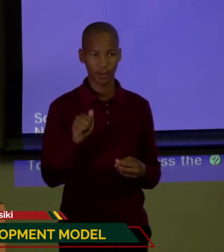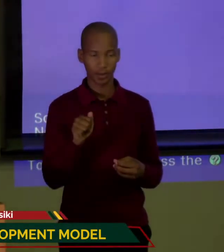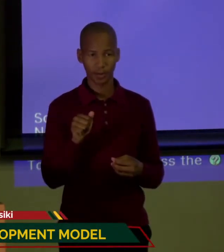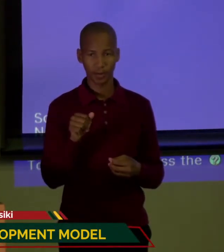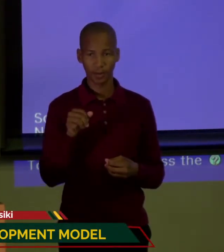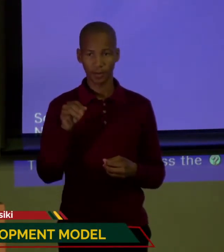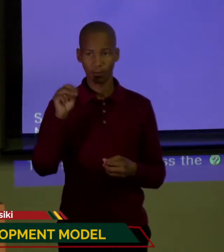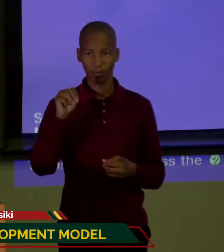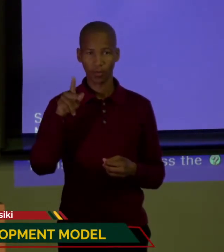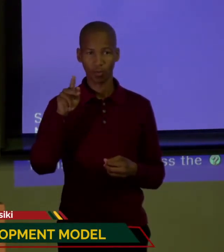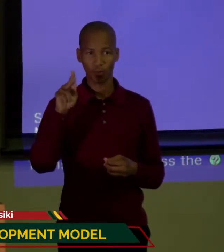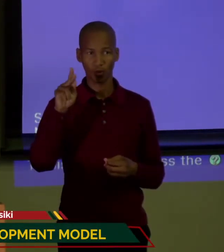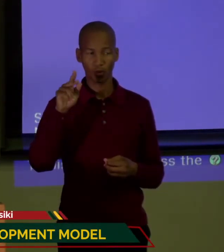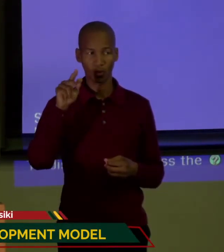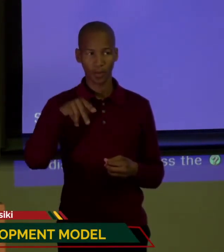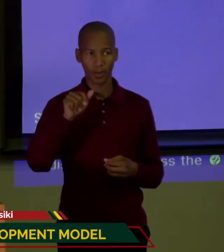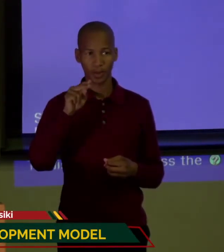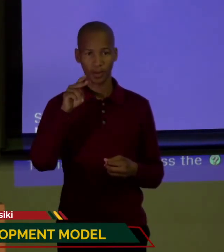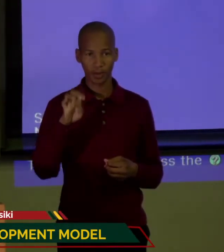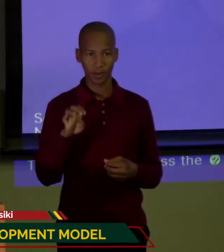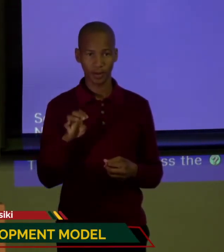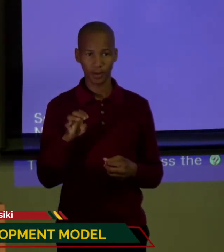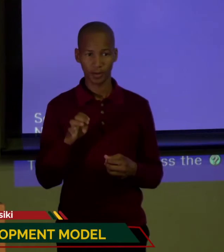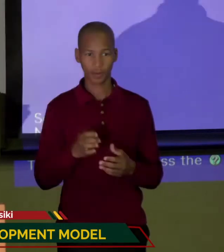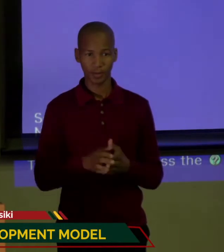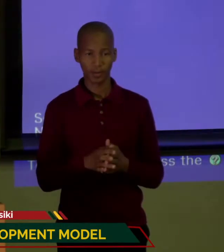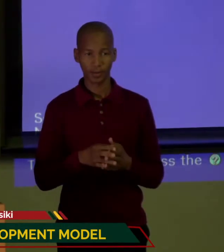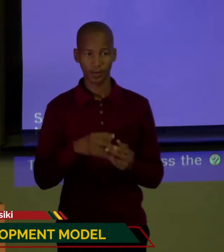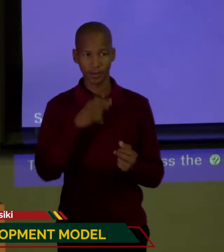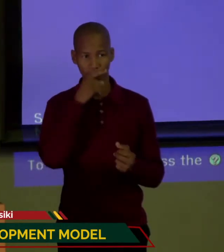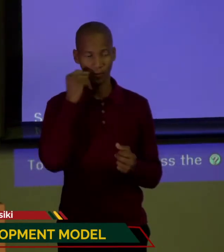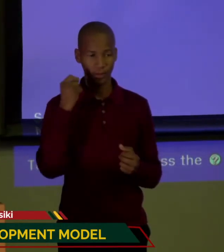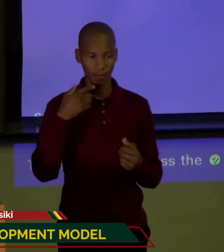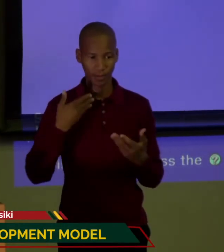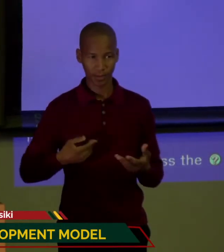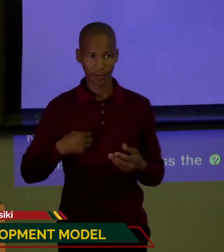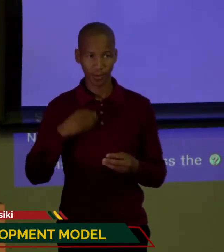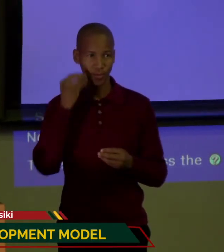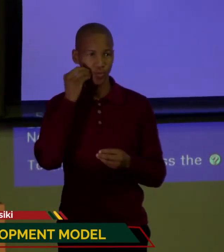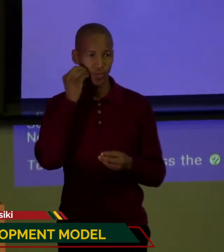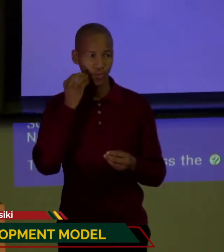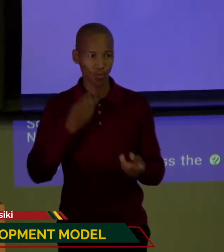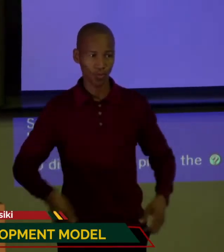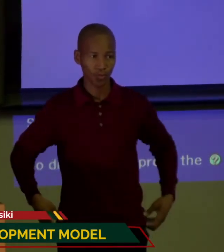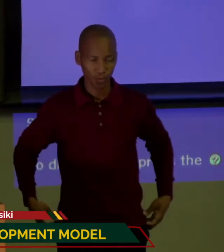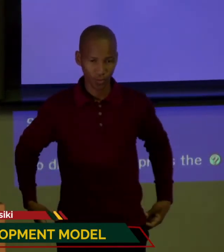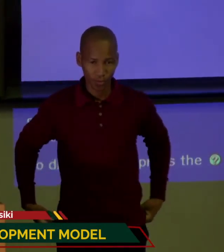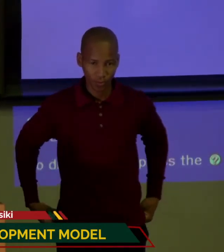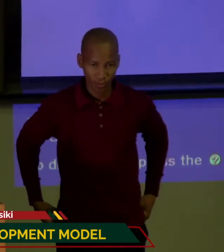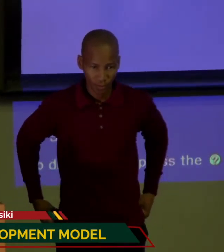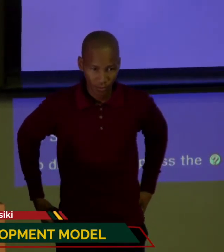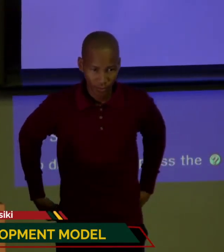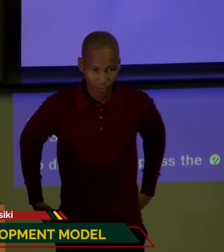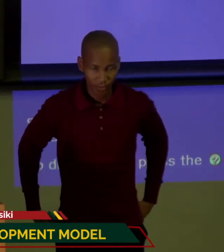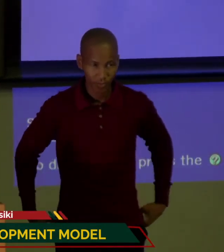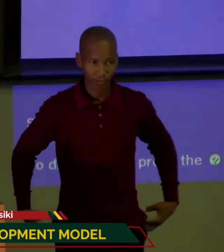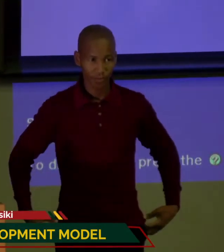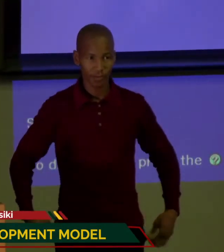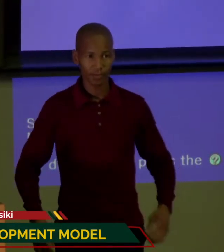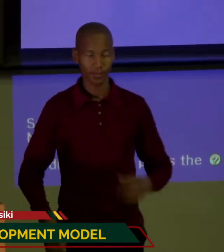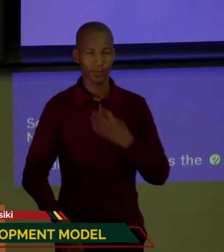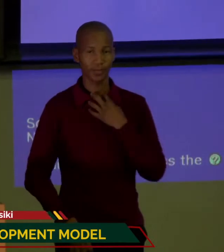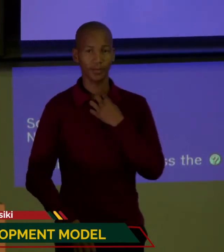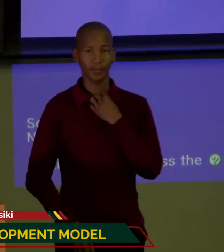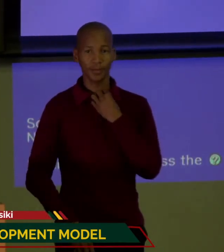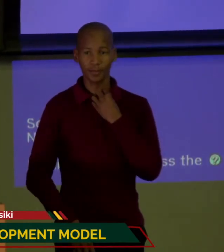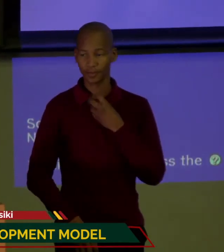Nkupane. Lena la Masakia hekel bizola kala bohadi. Zaloka haki le mfumahadi